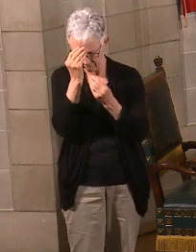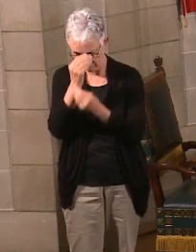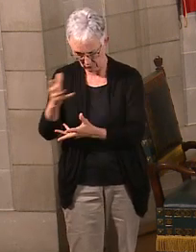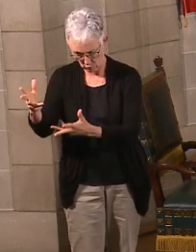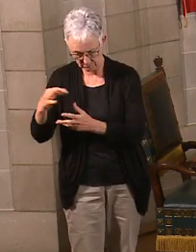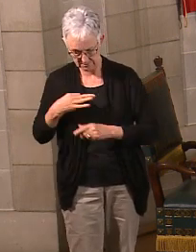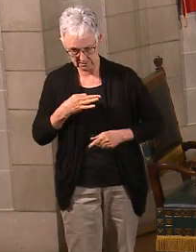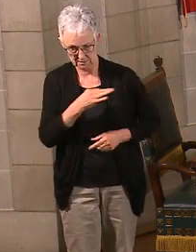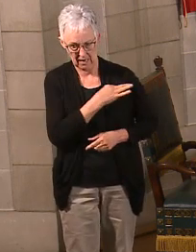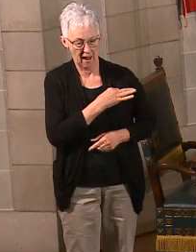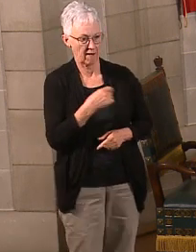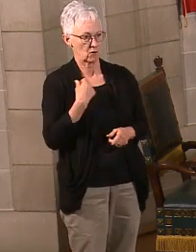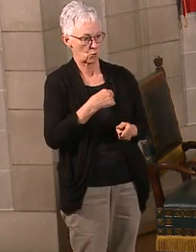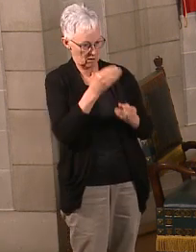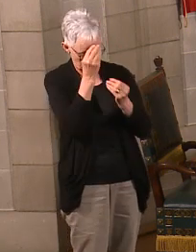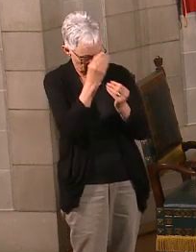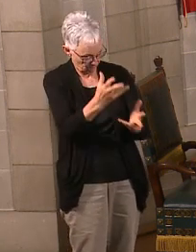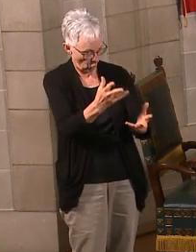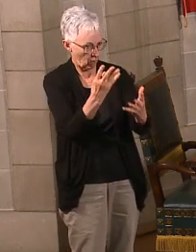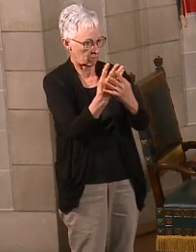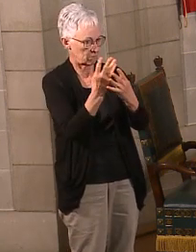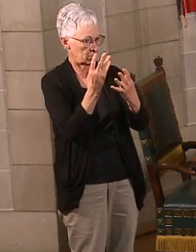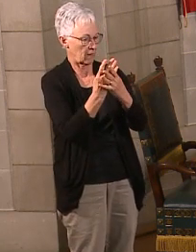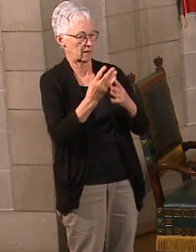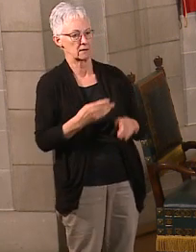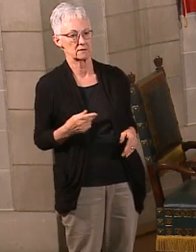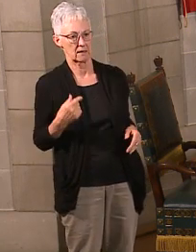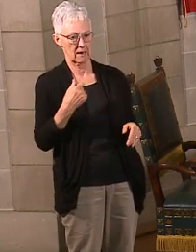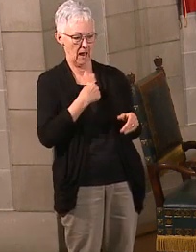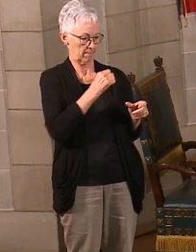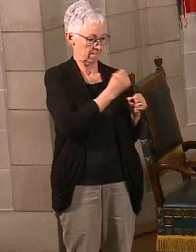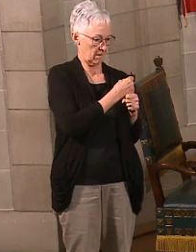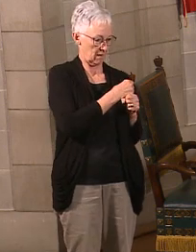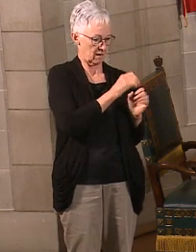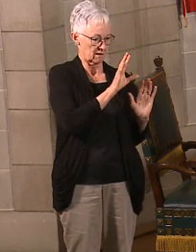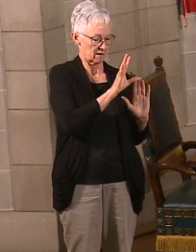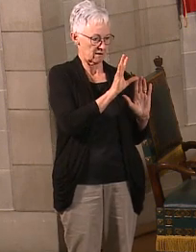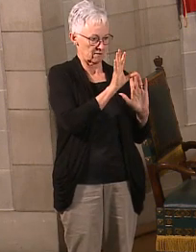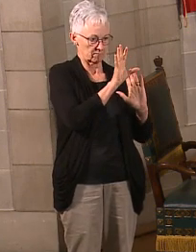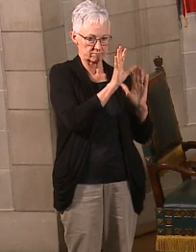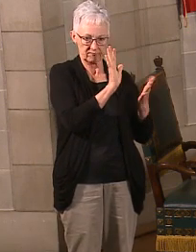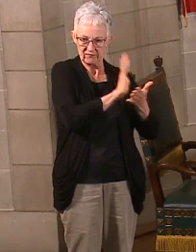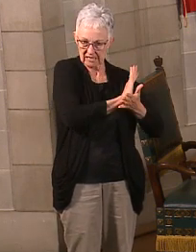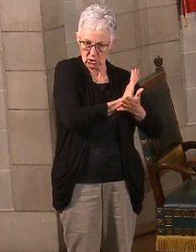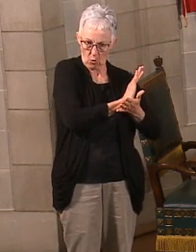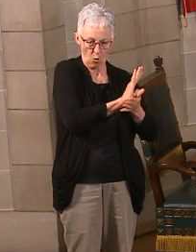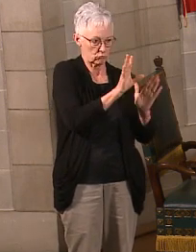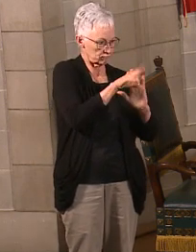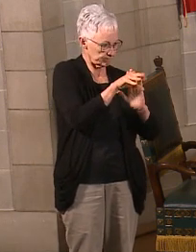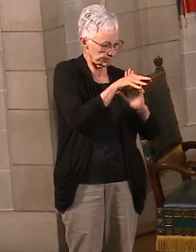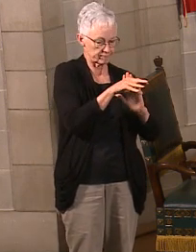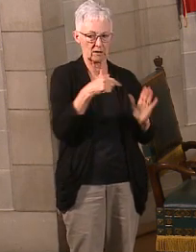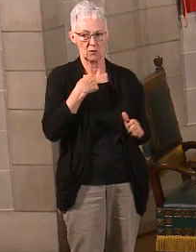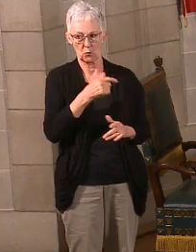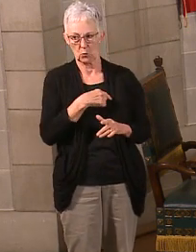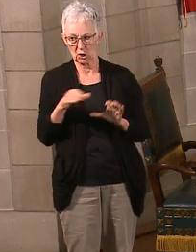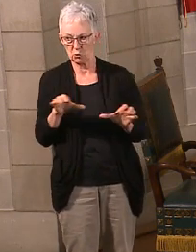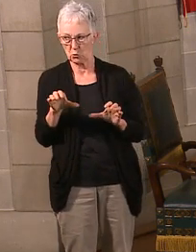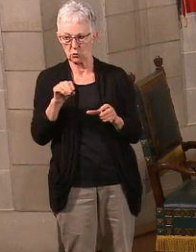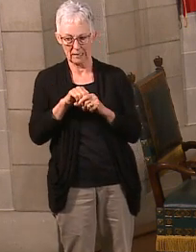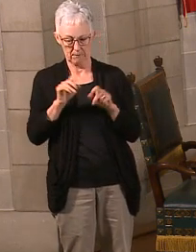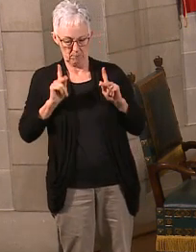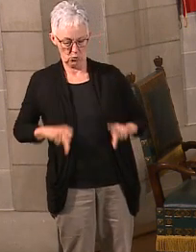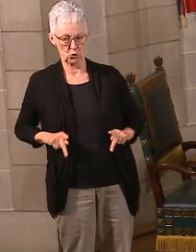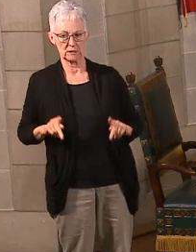do videos, I do memos, I do other communication networks. We do a daily phone call with all of the wardens. It's part of our